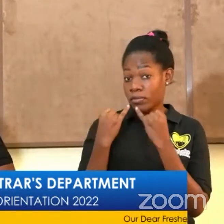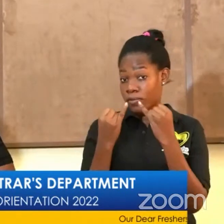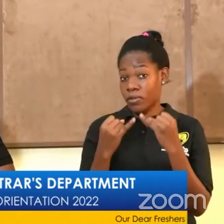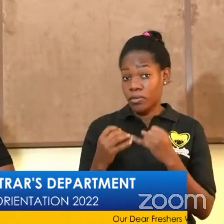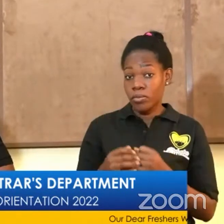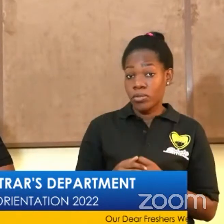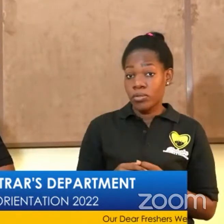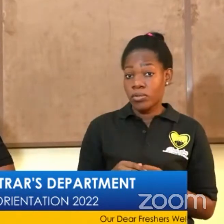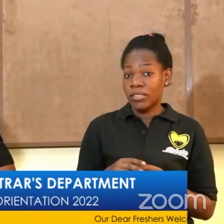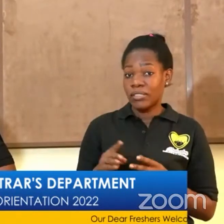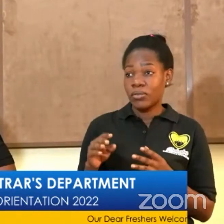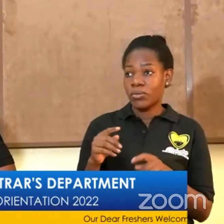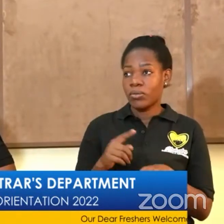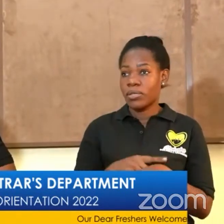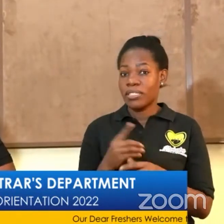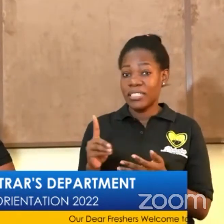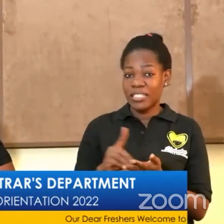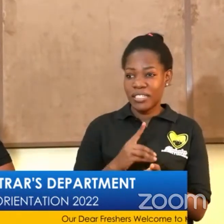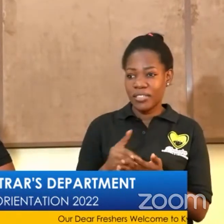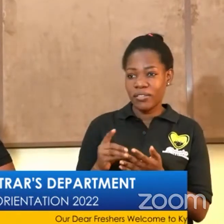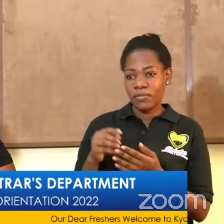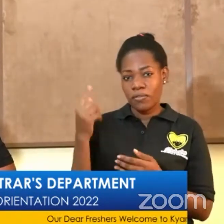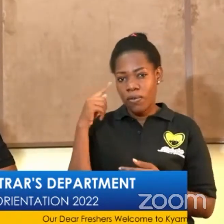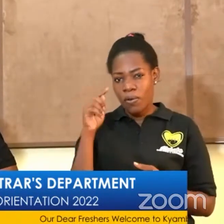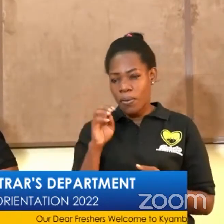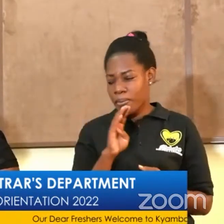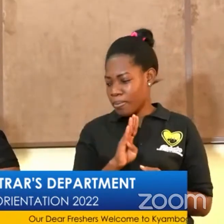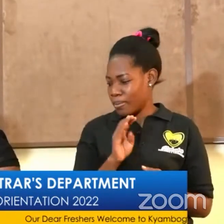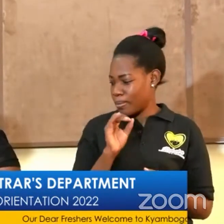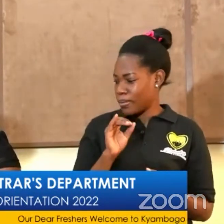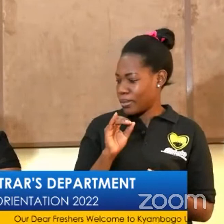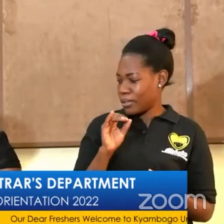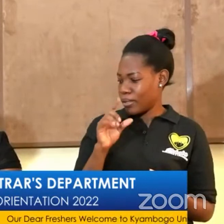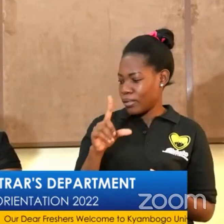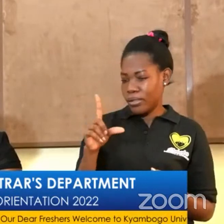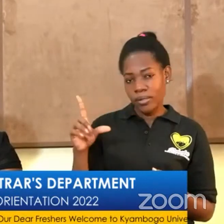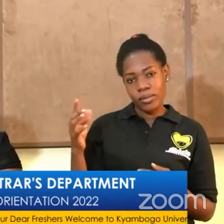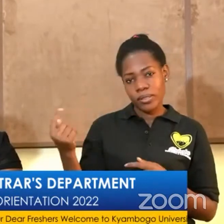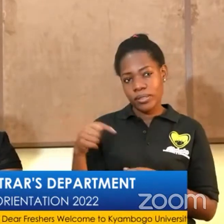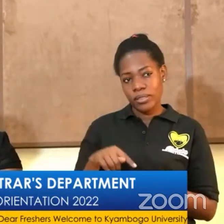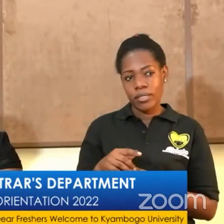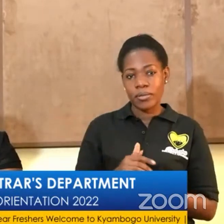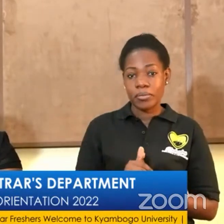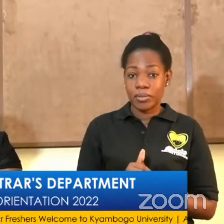when the dean for Bill is coming.